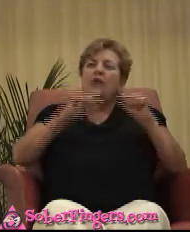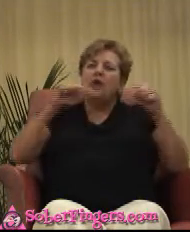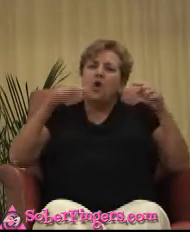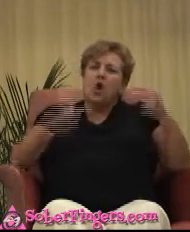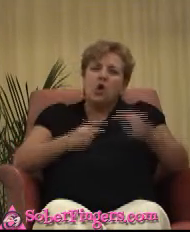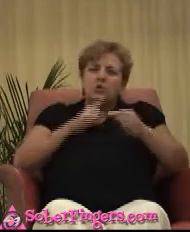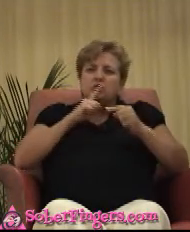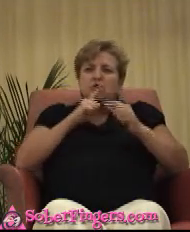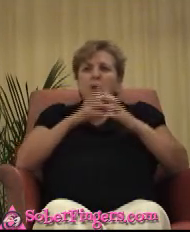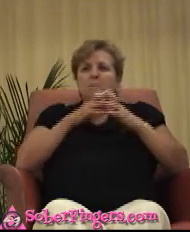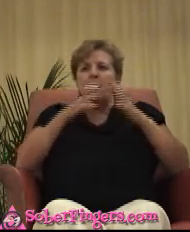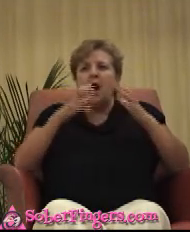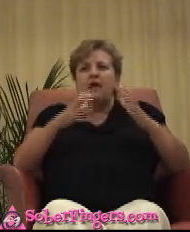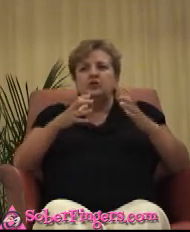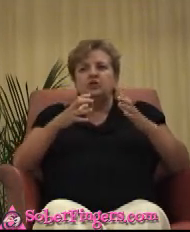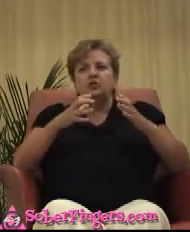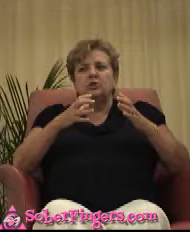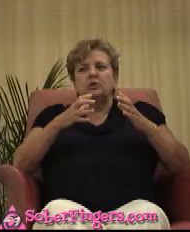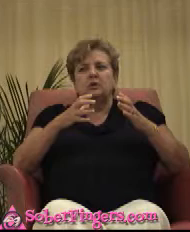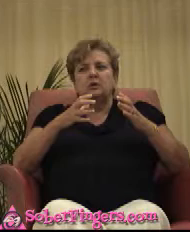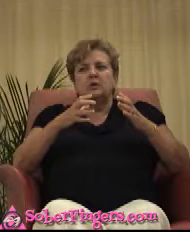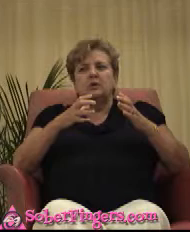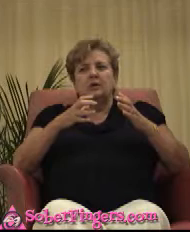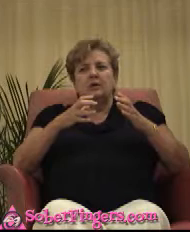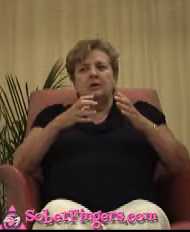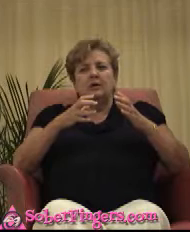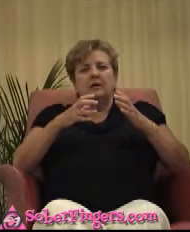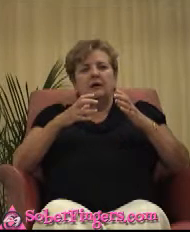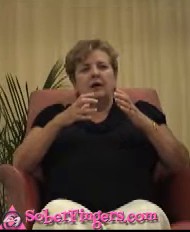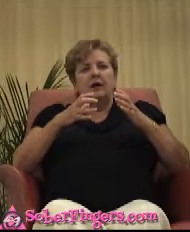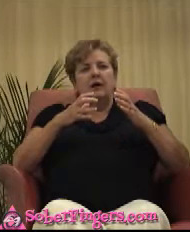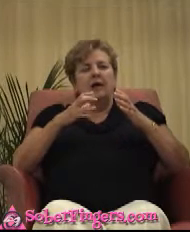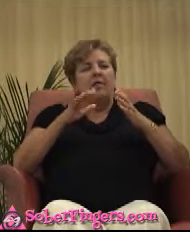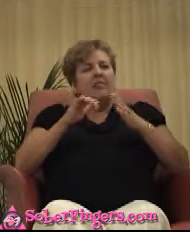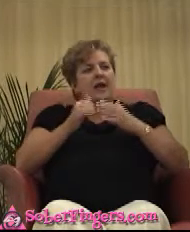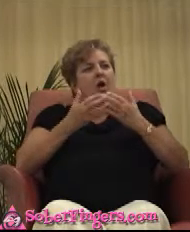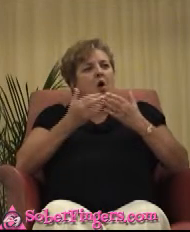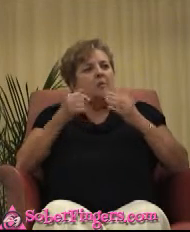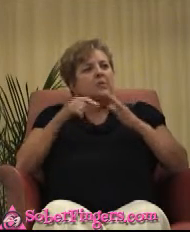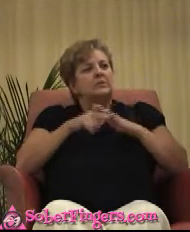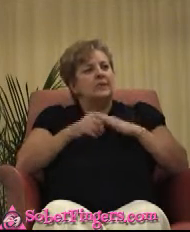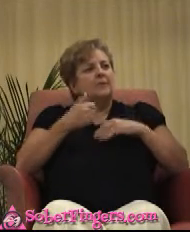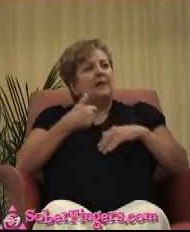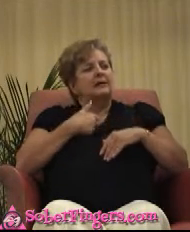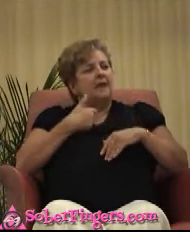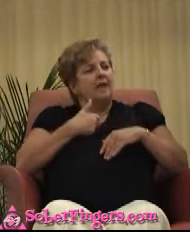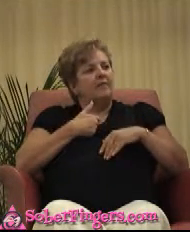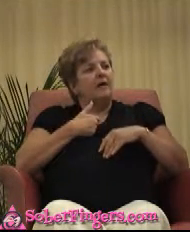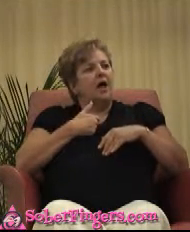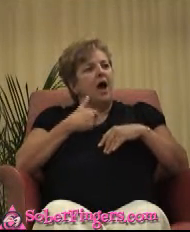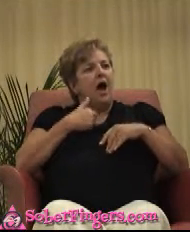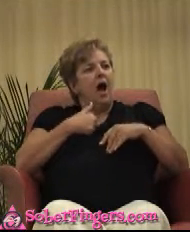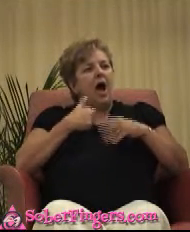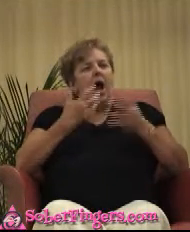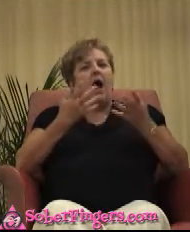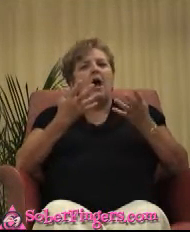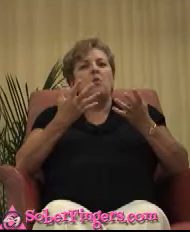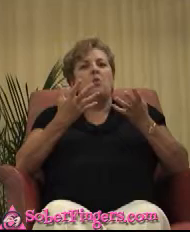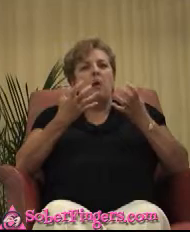past any human threshold I thought was bearable, that I almost killed myself in there. I just wanted it to stop.